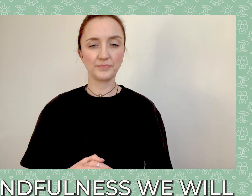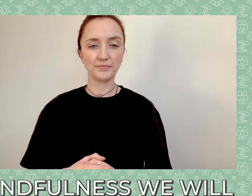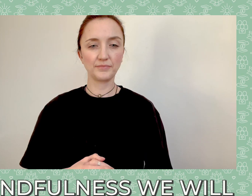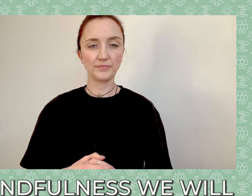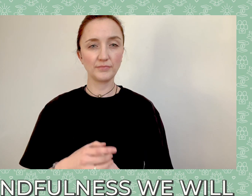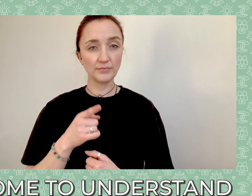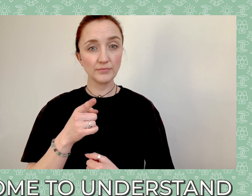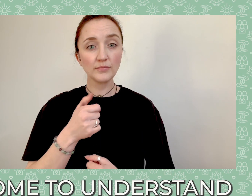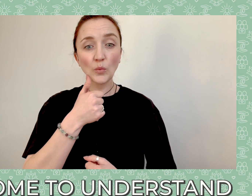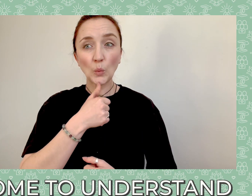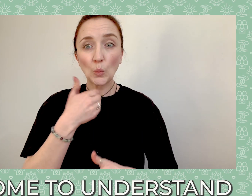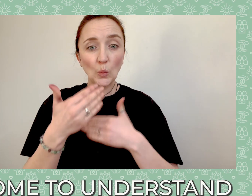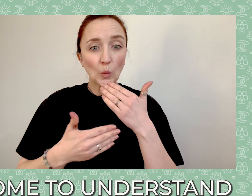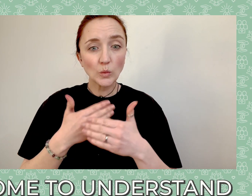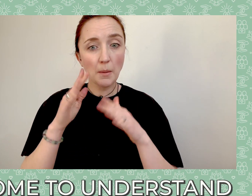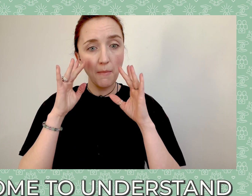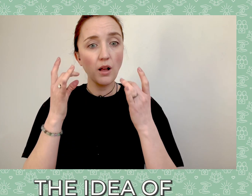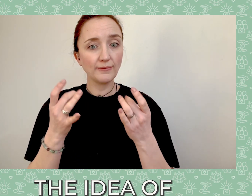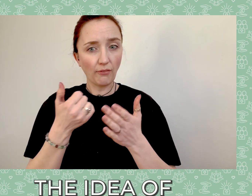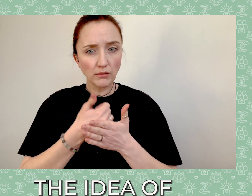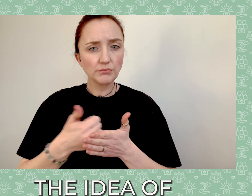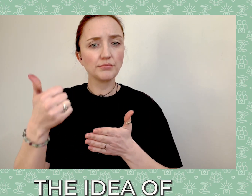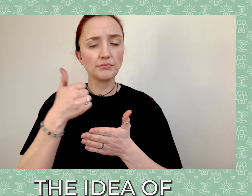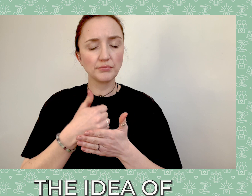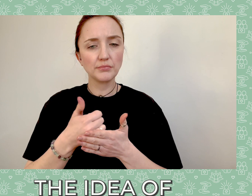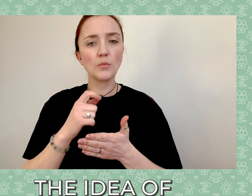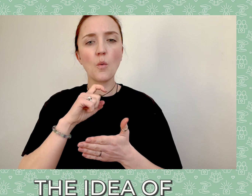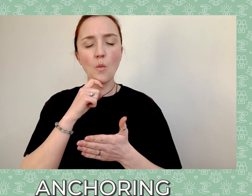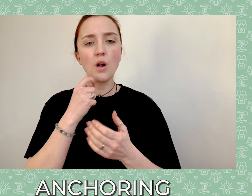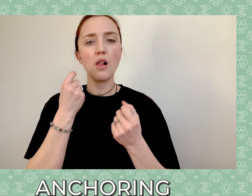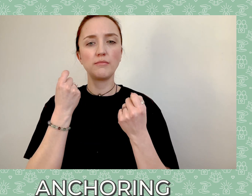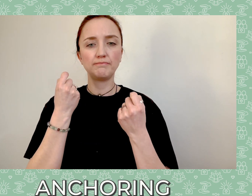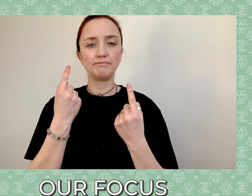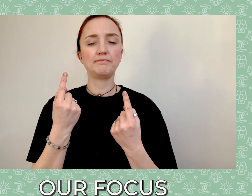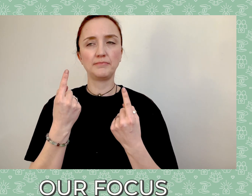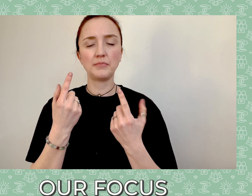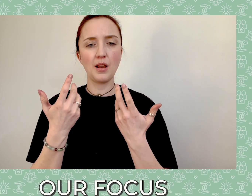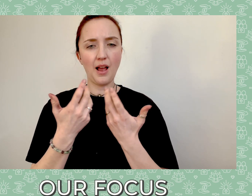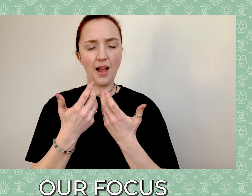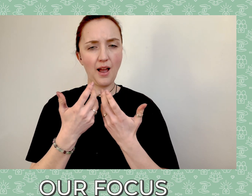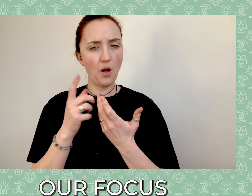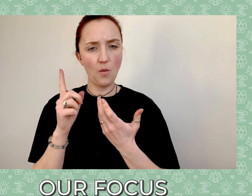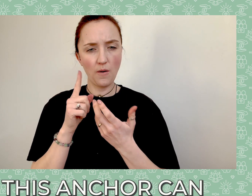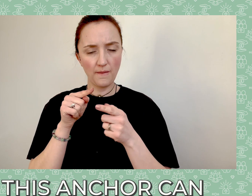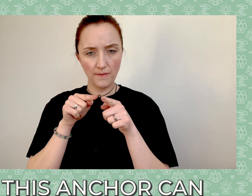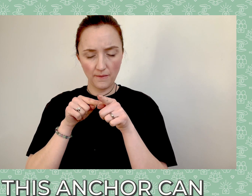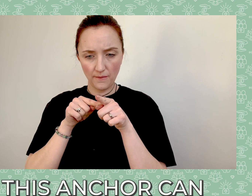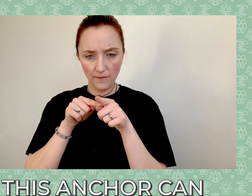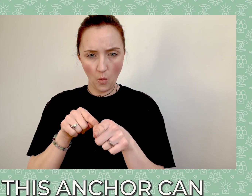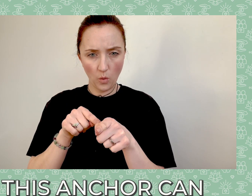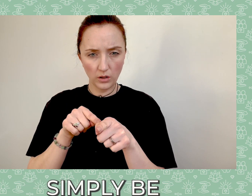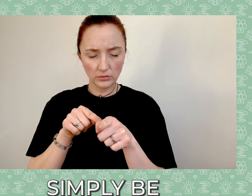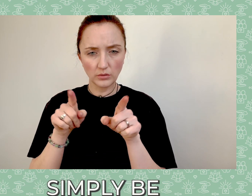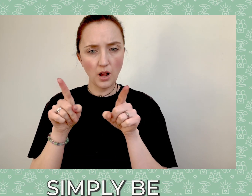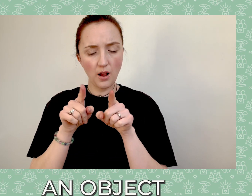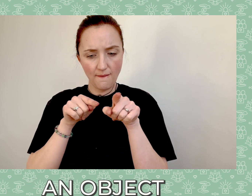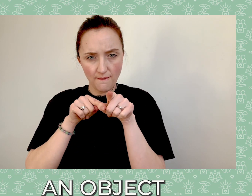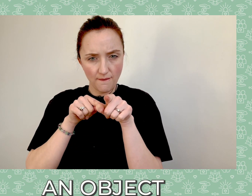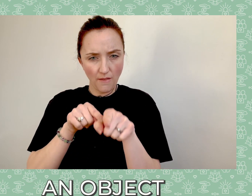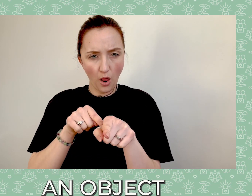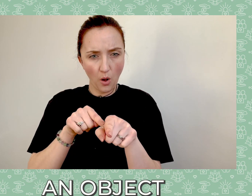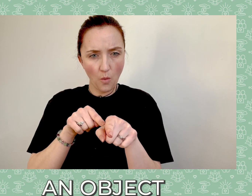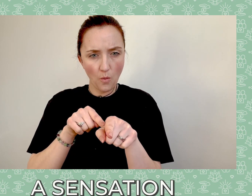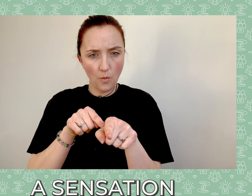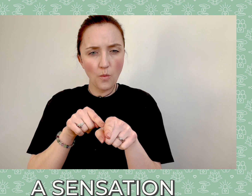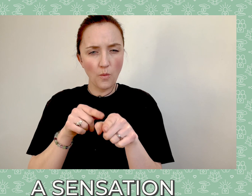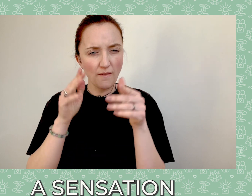Practicing mindfulness, we'll come to understand the idea of anchoring our focus. This anchor can simply be an